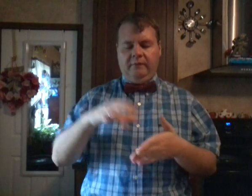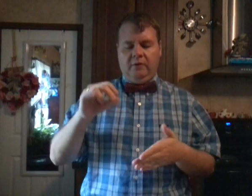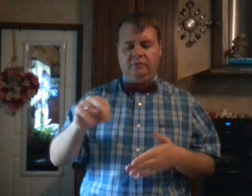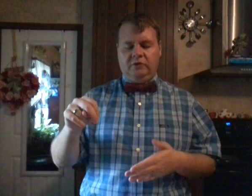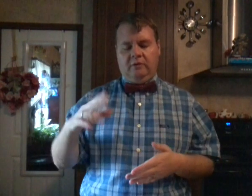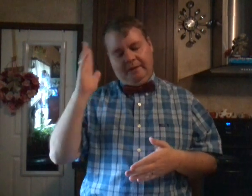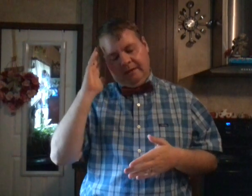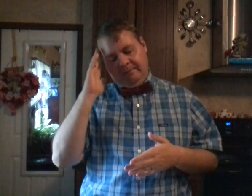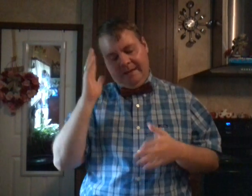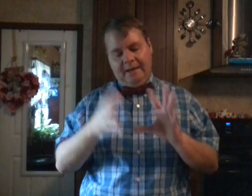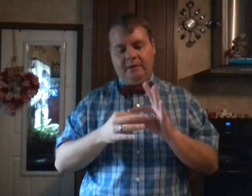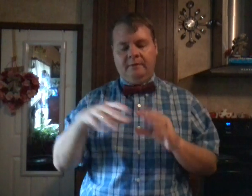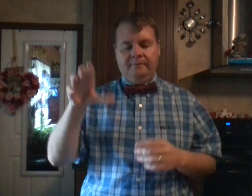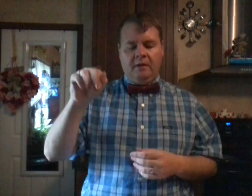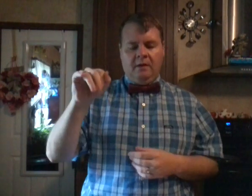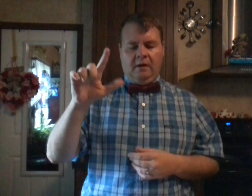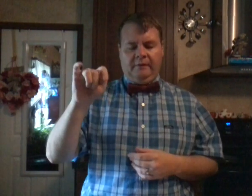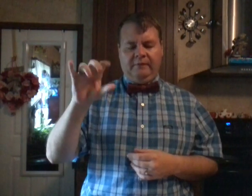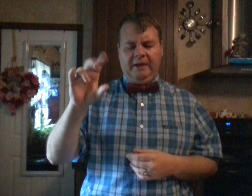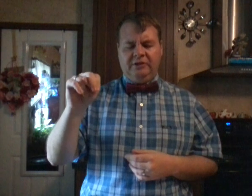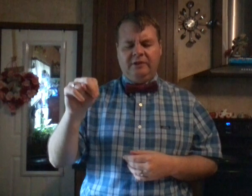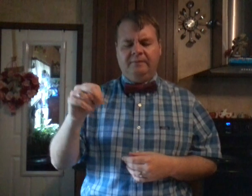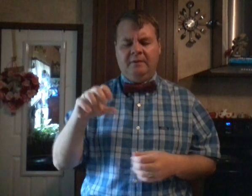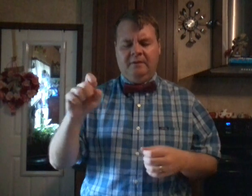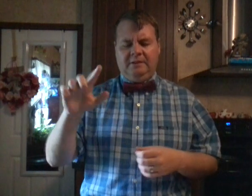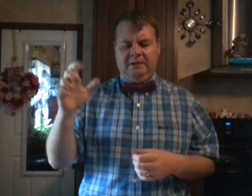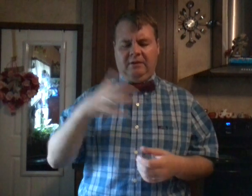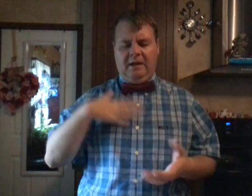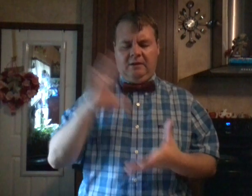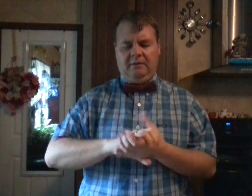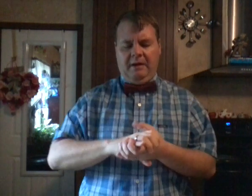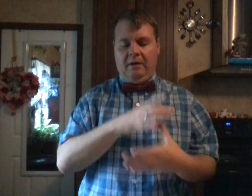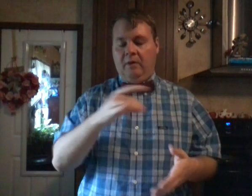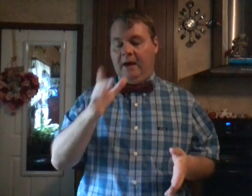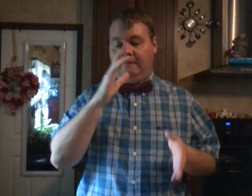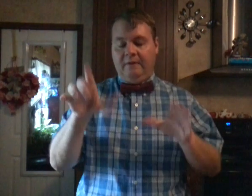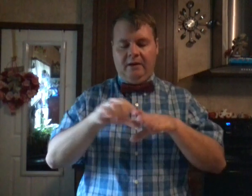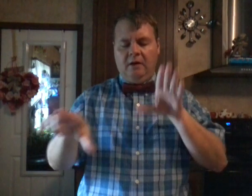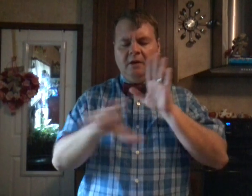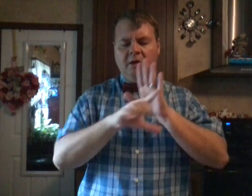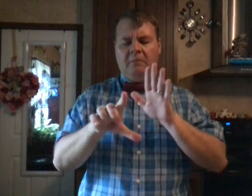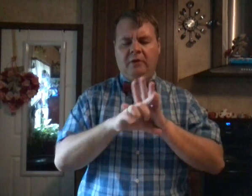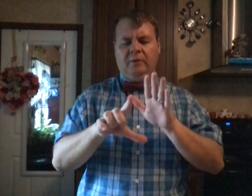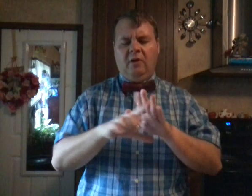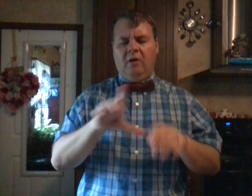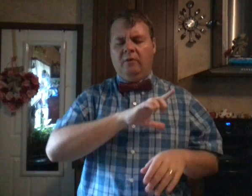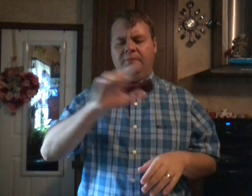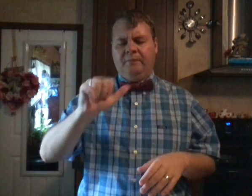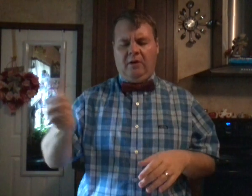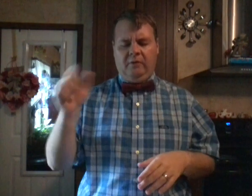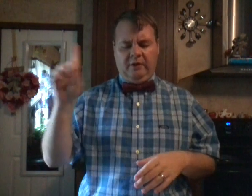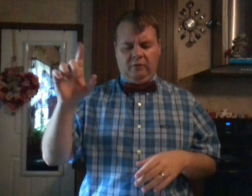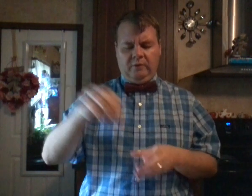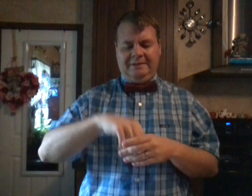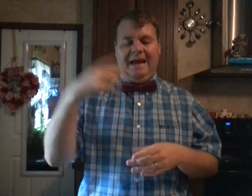of those on the bed of affliction, still like my wife and mother-in-law and all the other ones